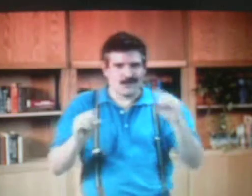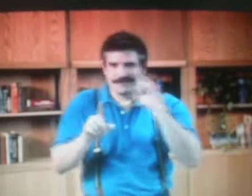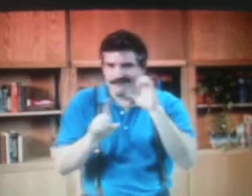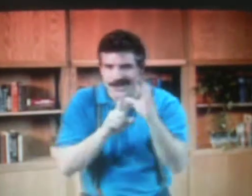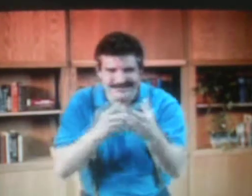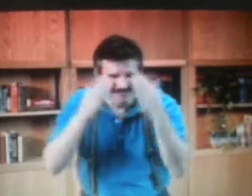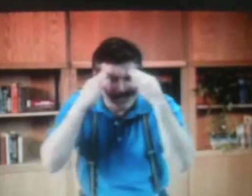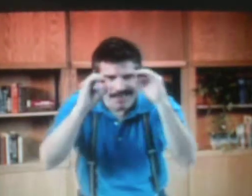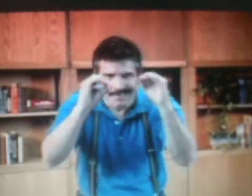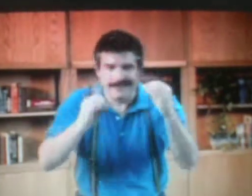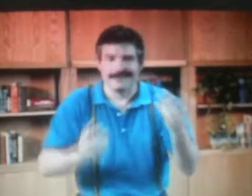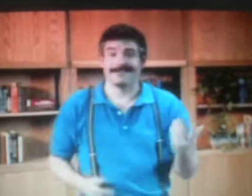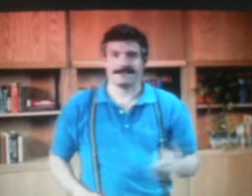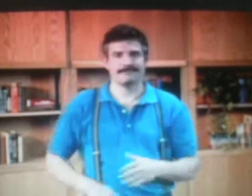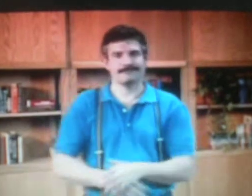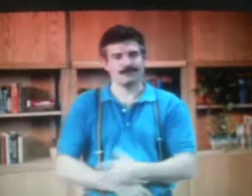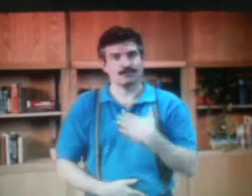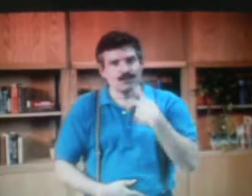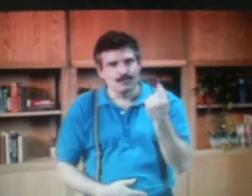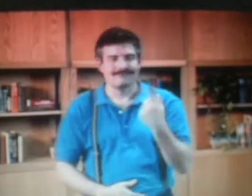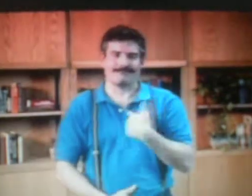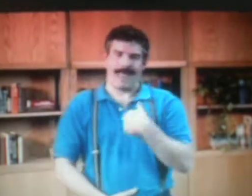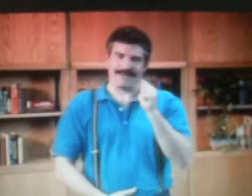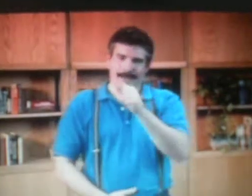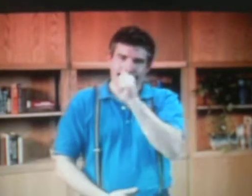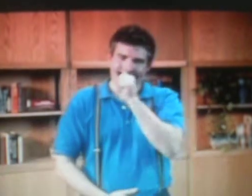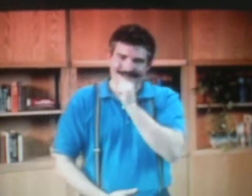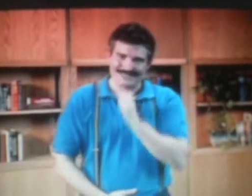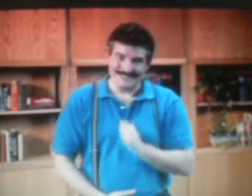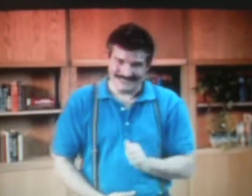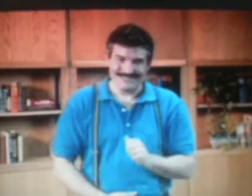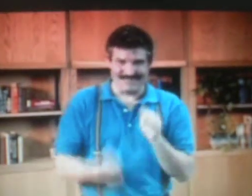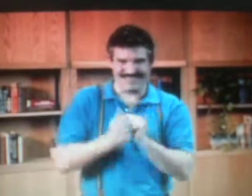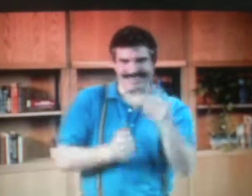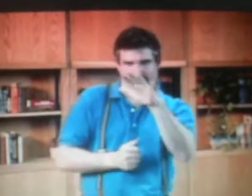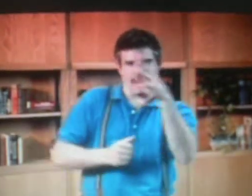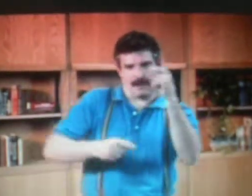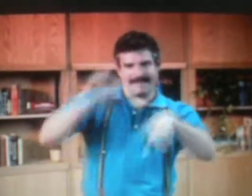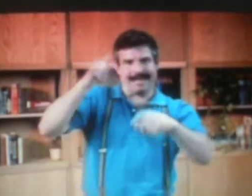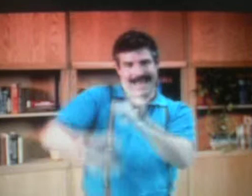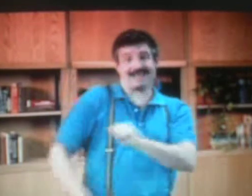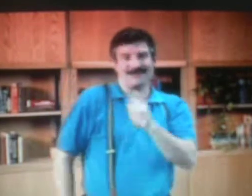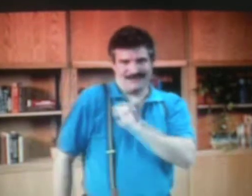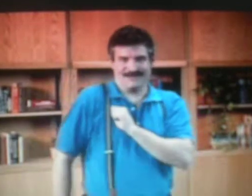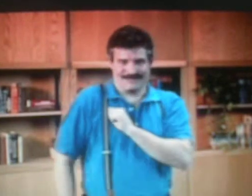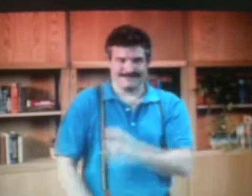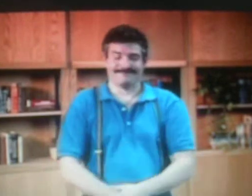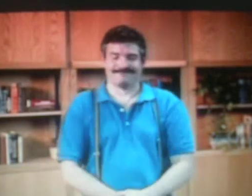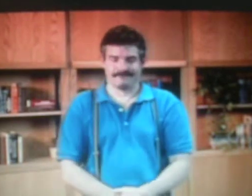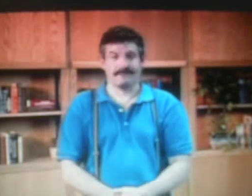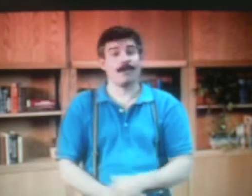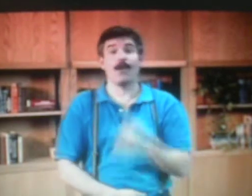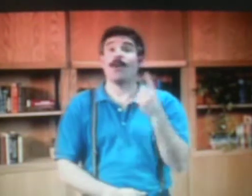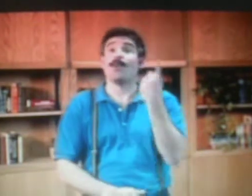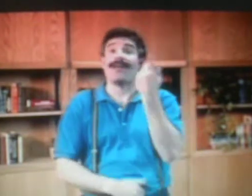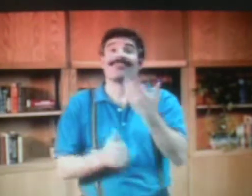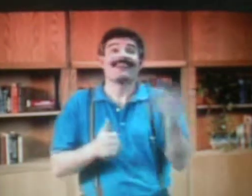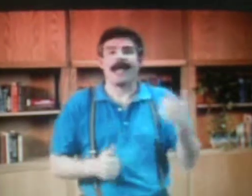There were people who didn't know anything about deaf culture, anything about deafness, so I kept